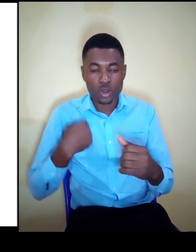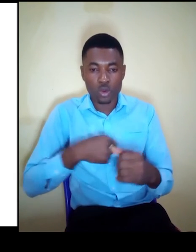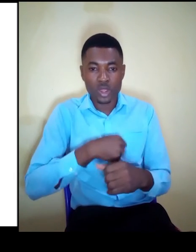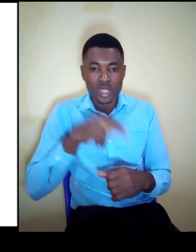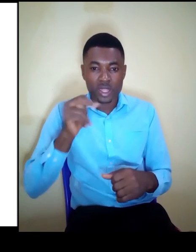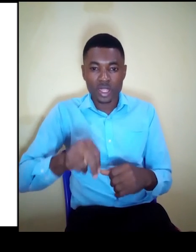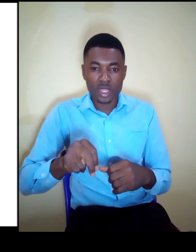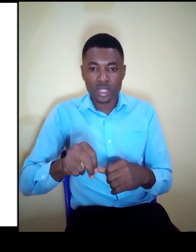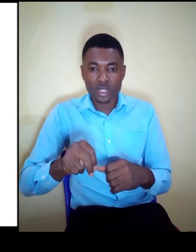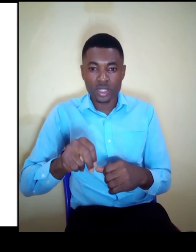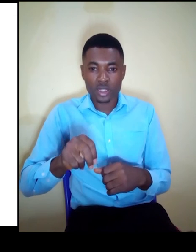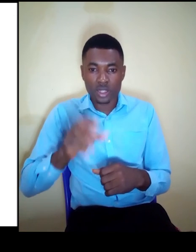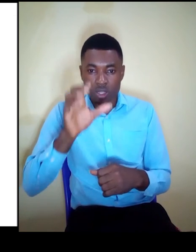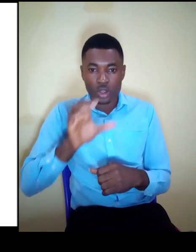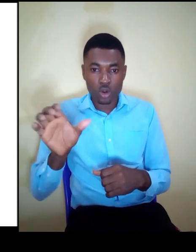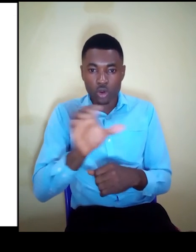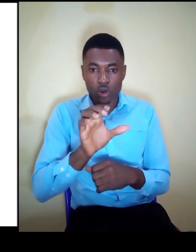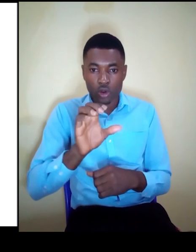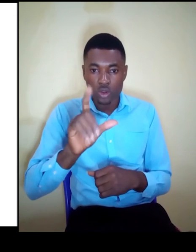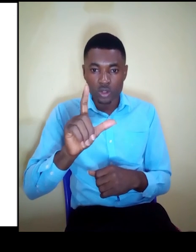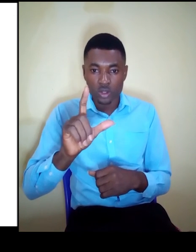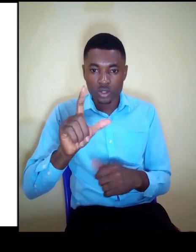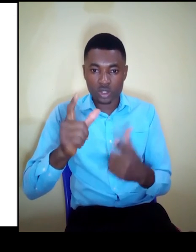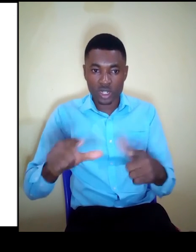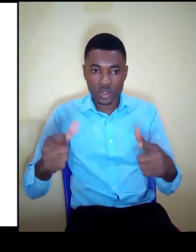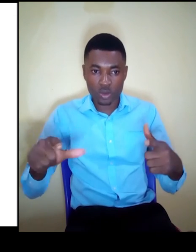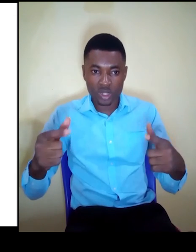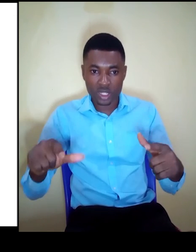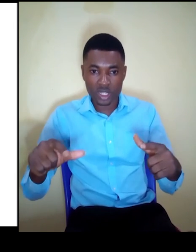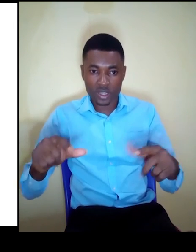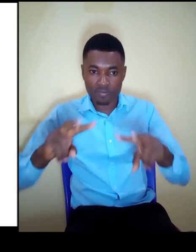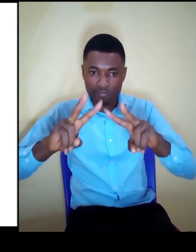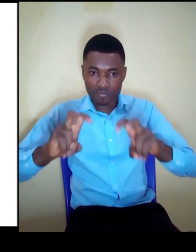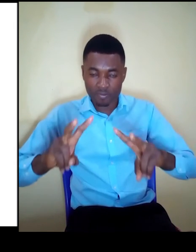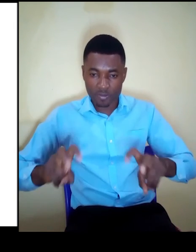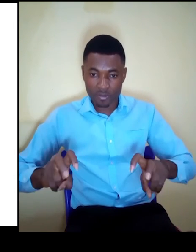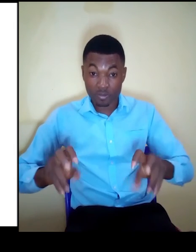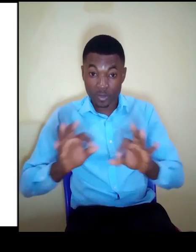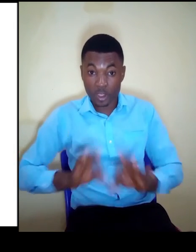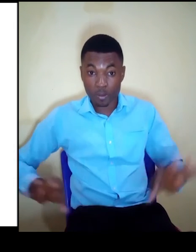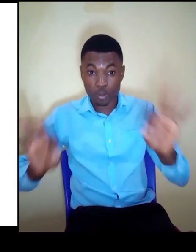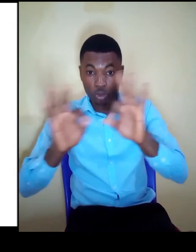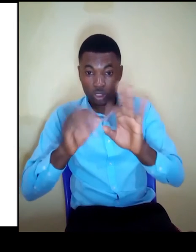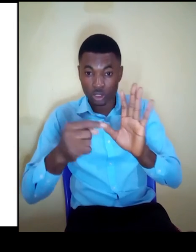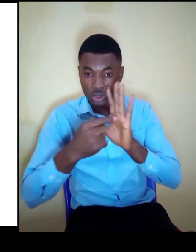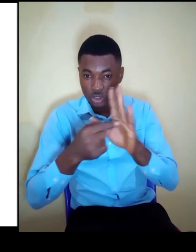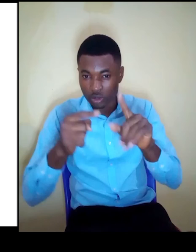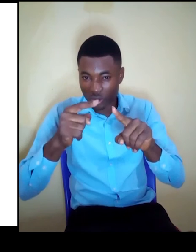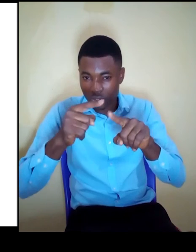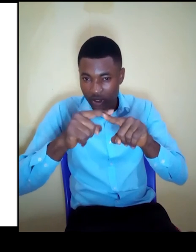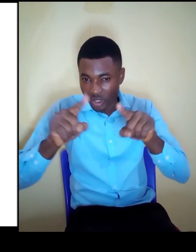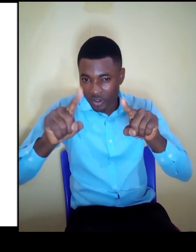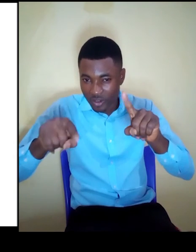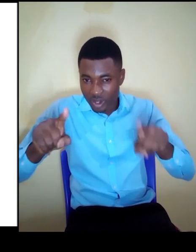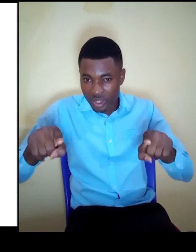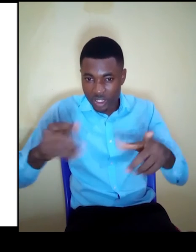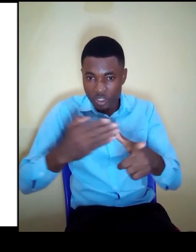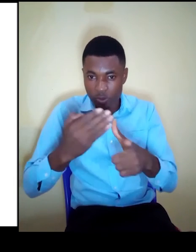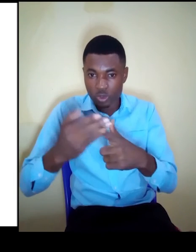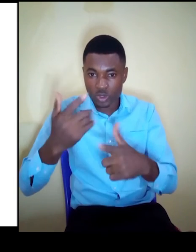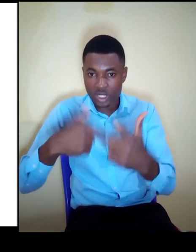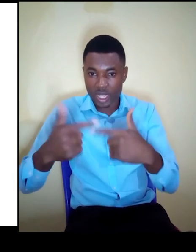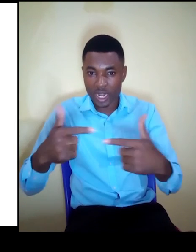investigation as it reveals the differences between sign languages in this